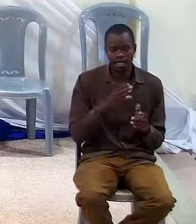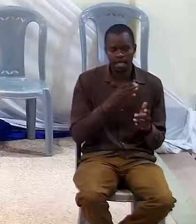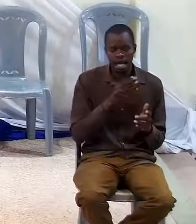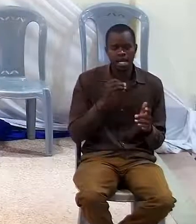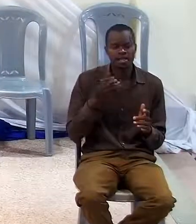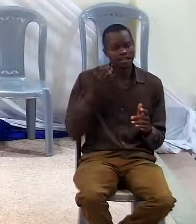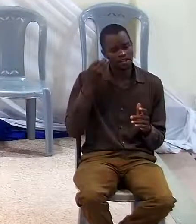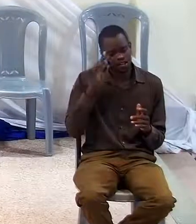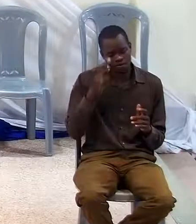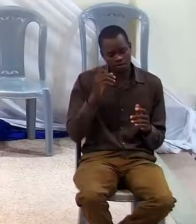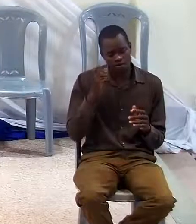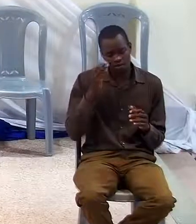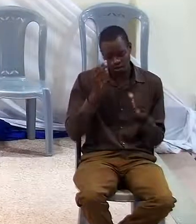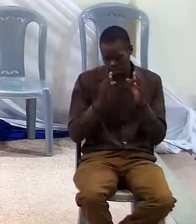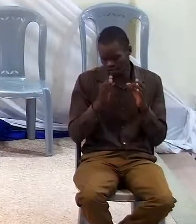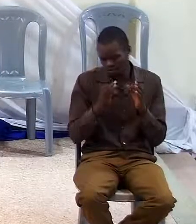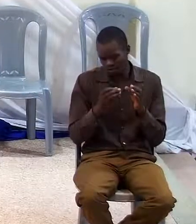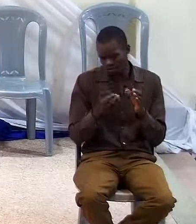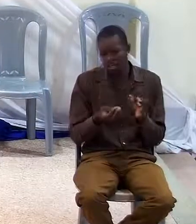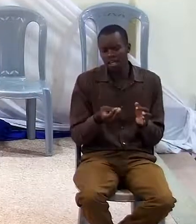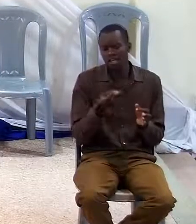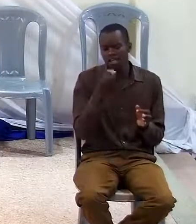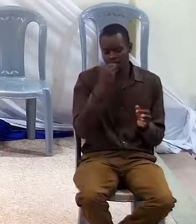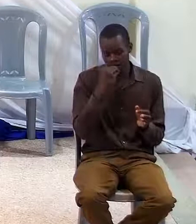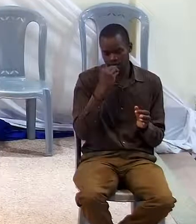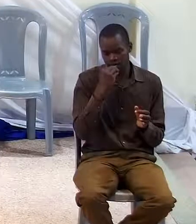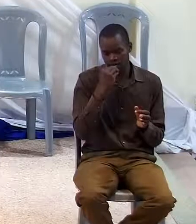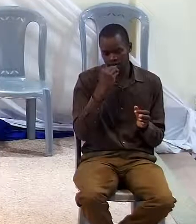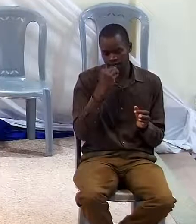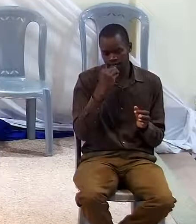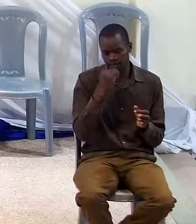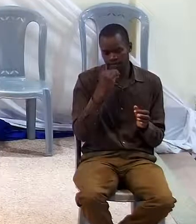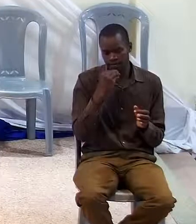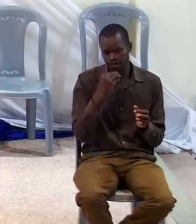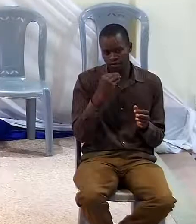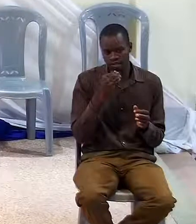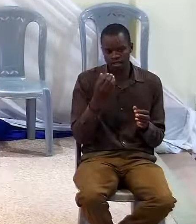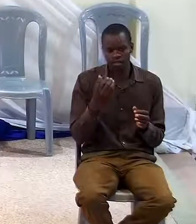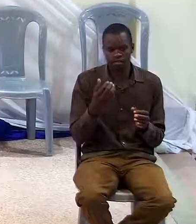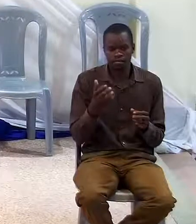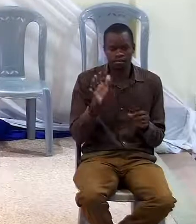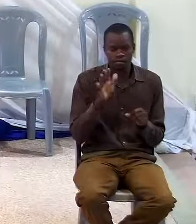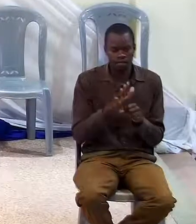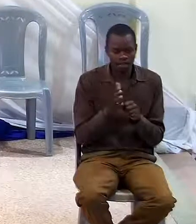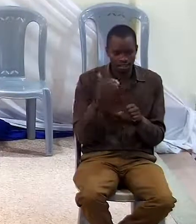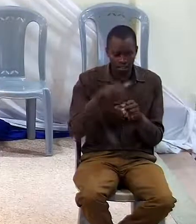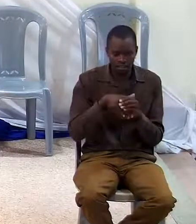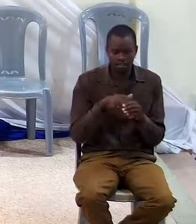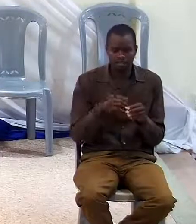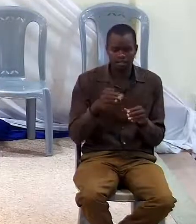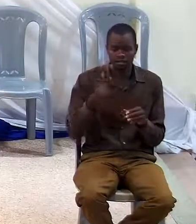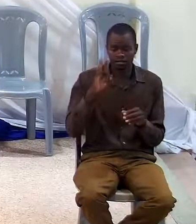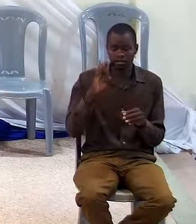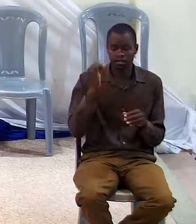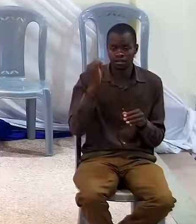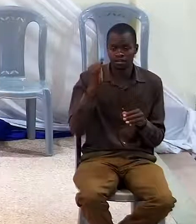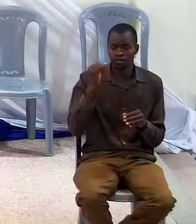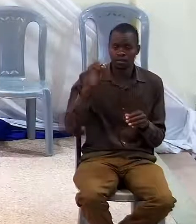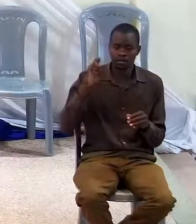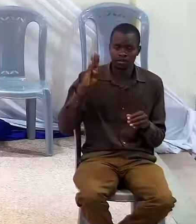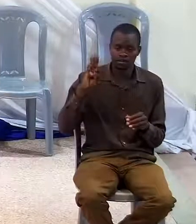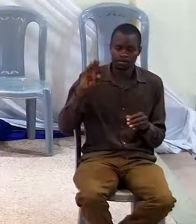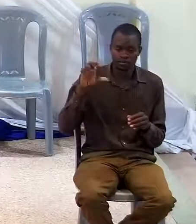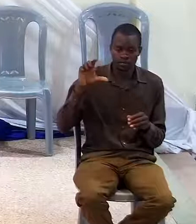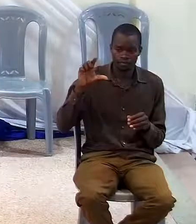consumed, then they are high in fiber. And there is a way in which fiber now manages